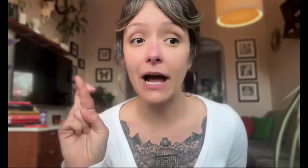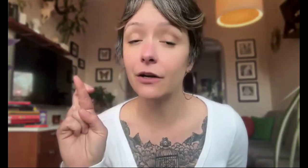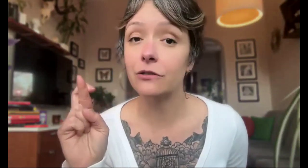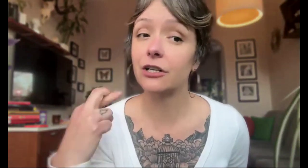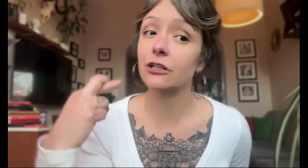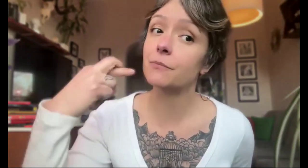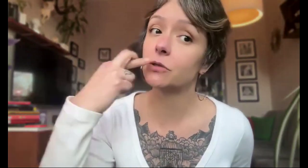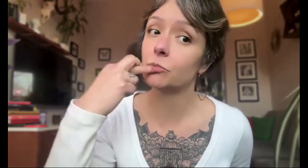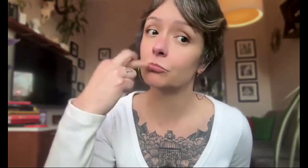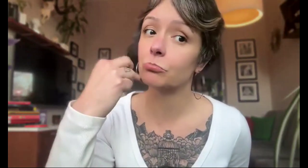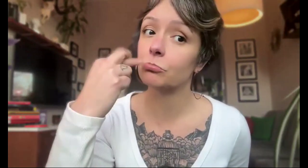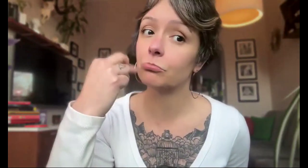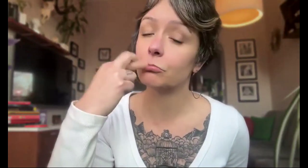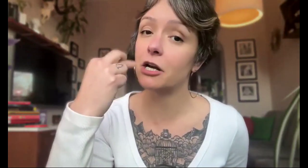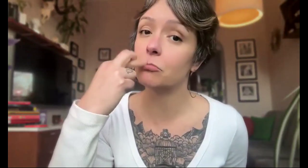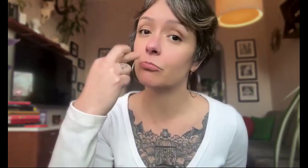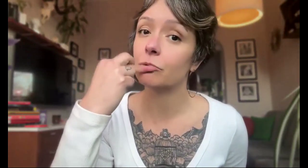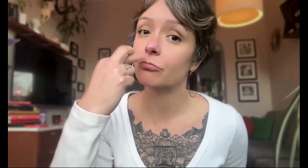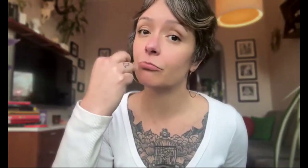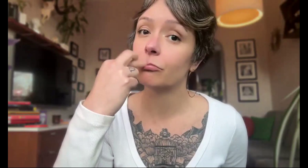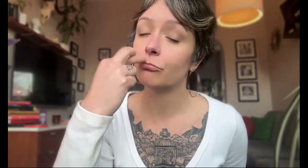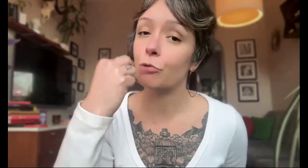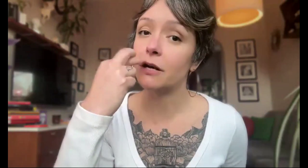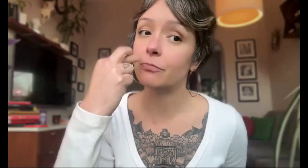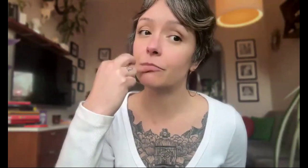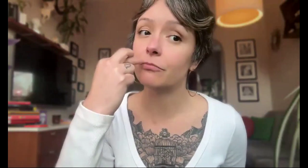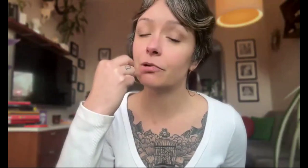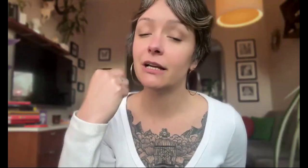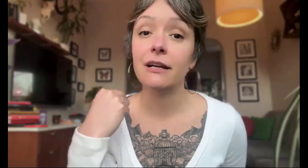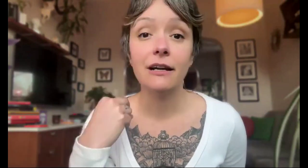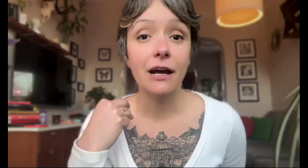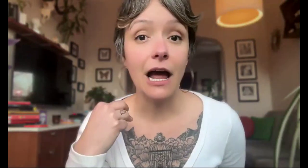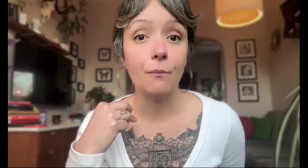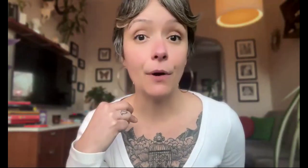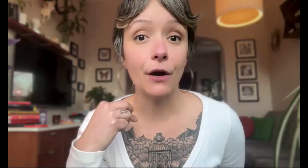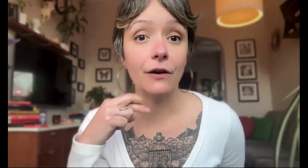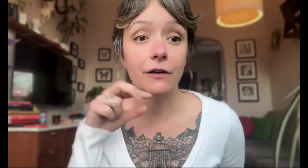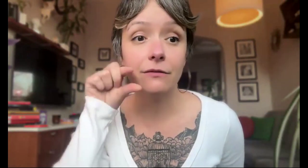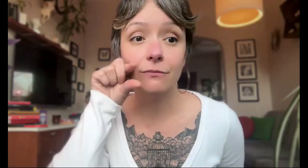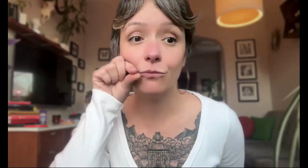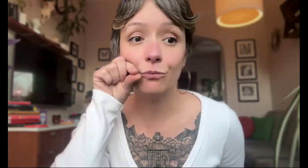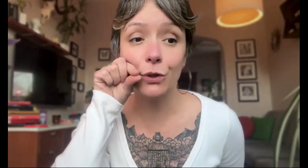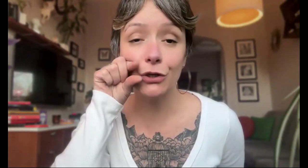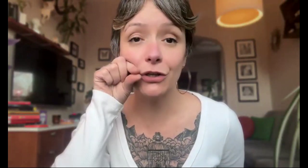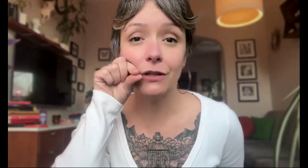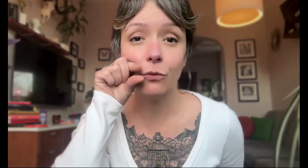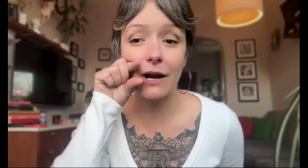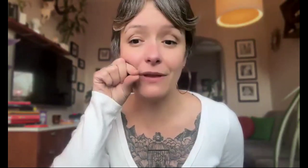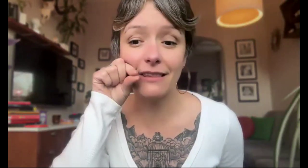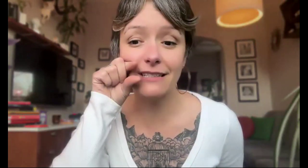Red goes on your lips. Red. Red. Bird. Bird. Why do we think this is a